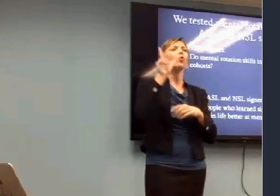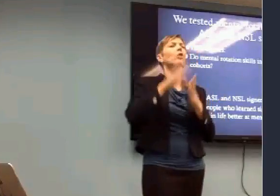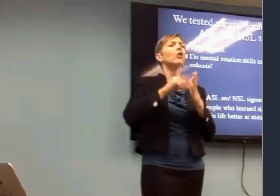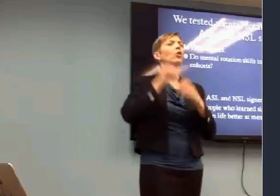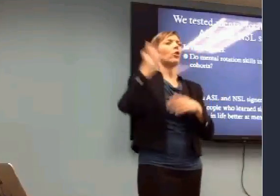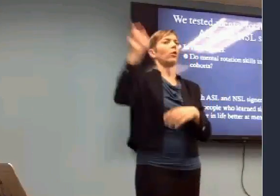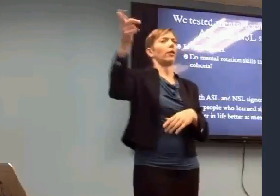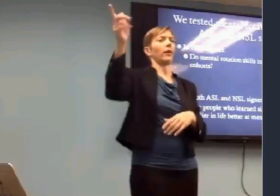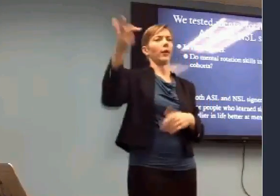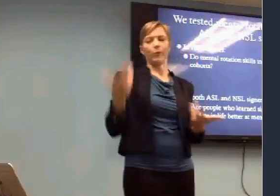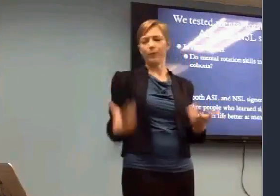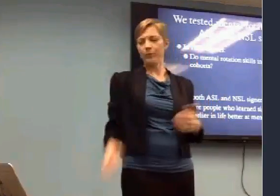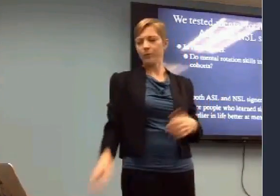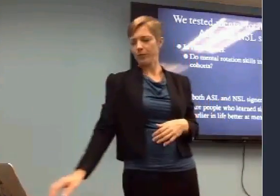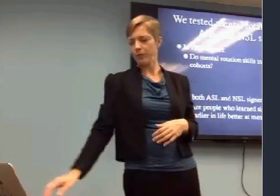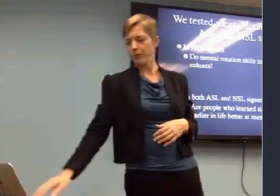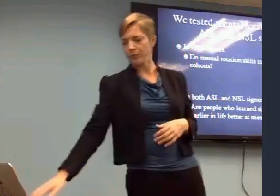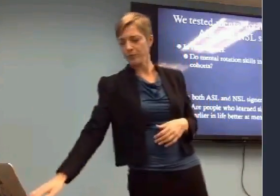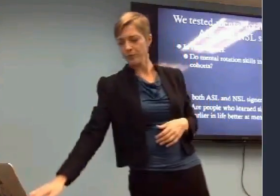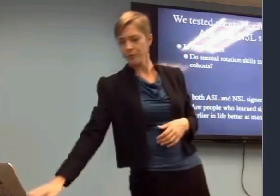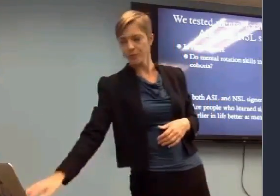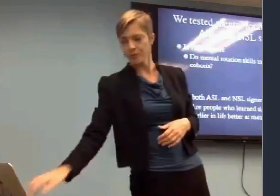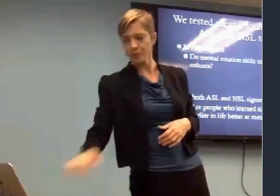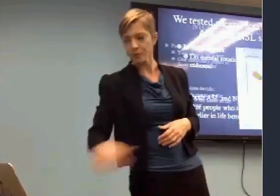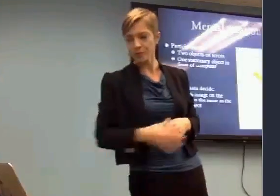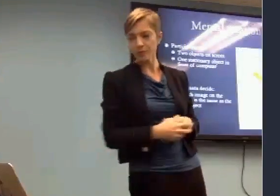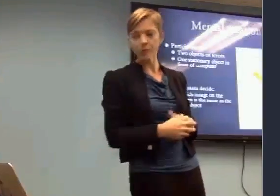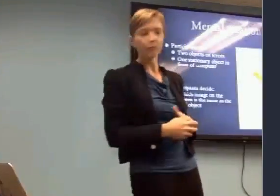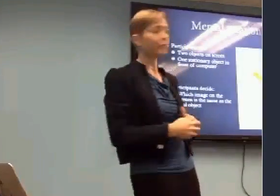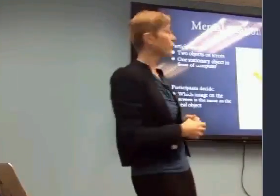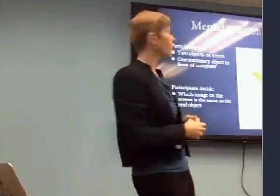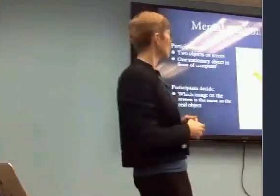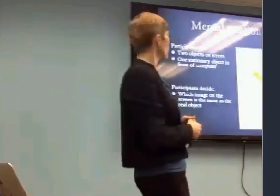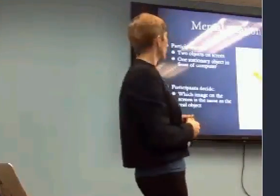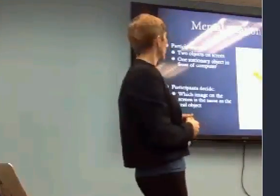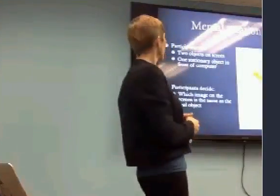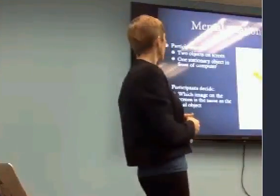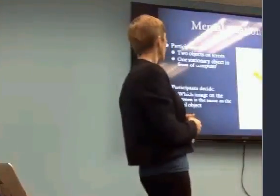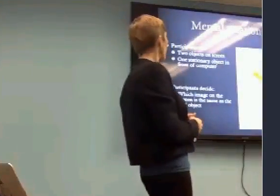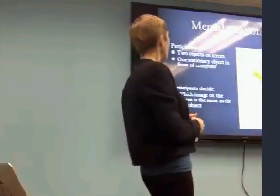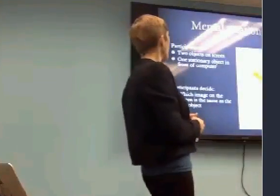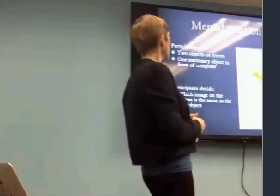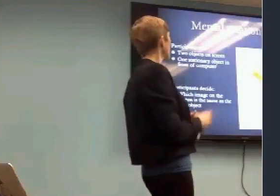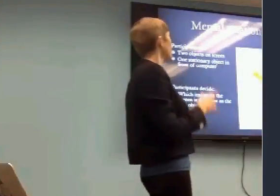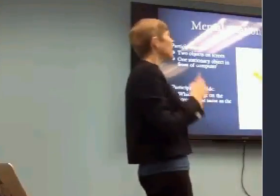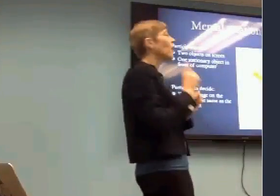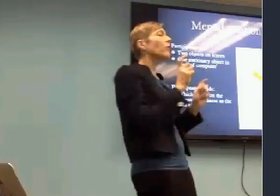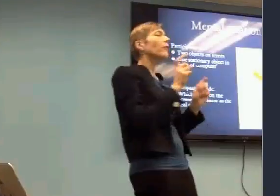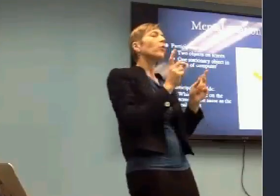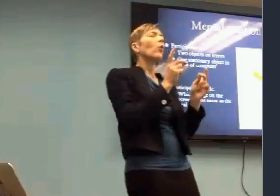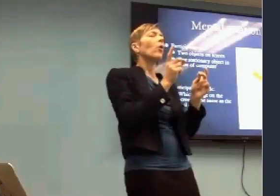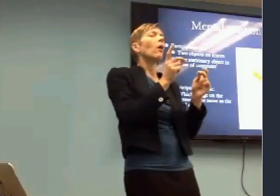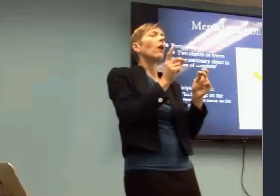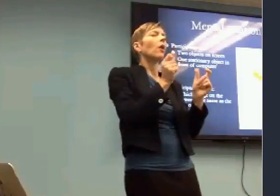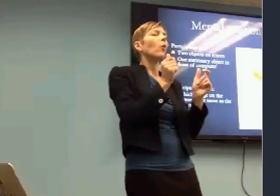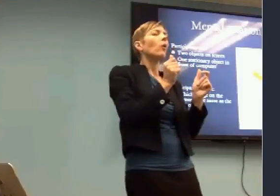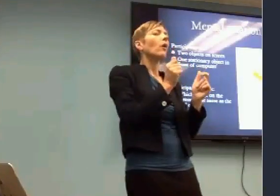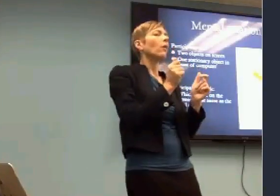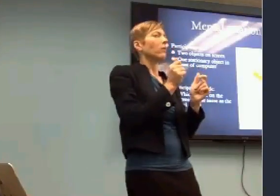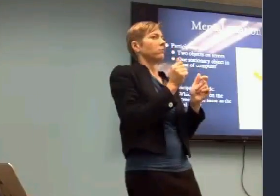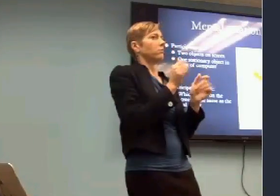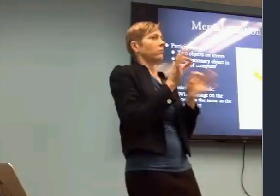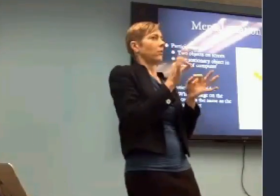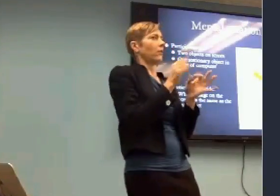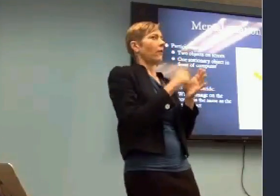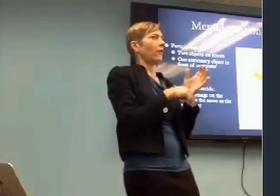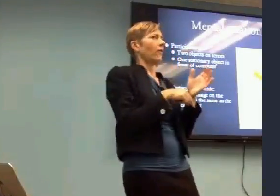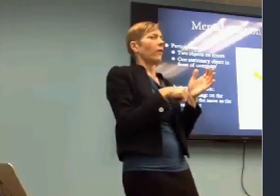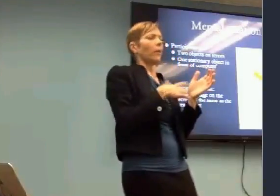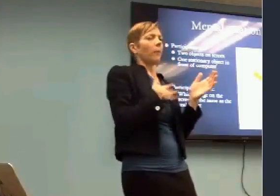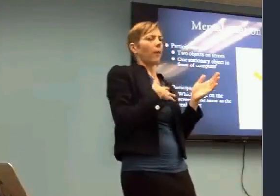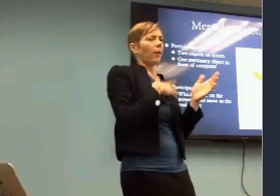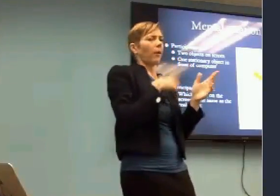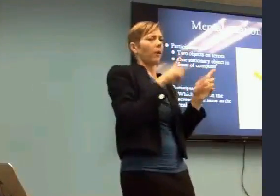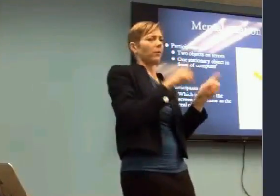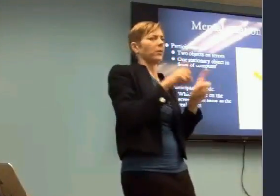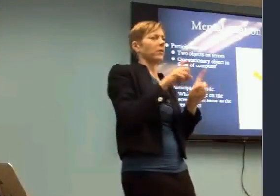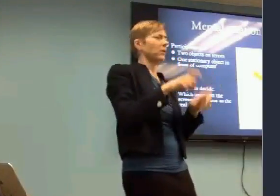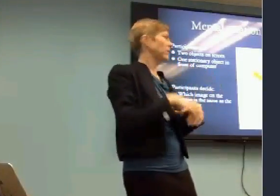language early in life, do they perform better on mental retention tasks compared to people who acquire language later? So I'll give